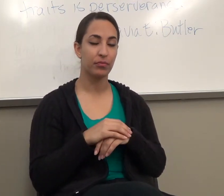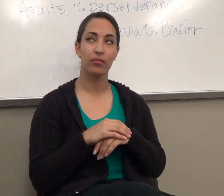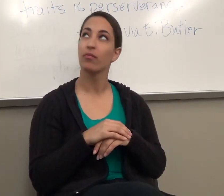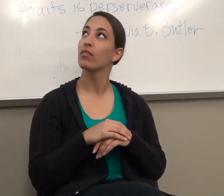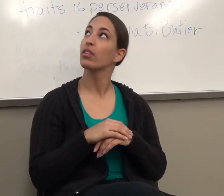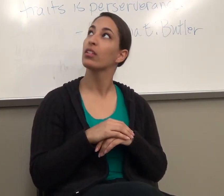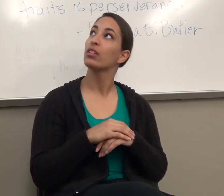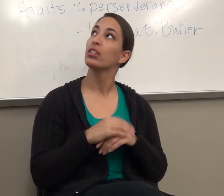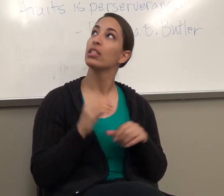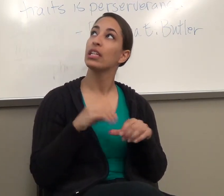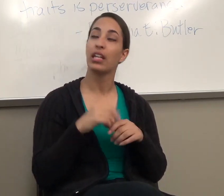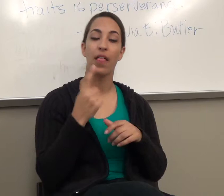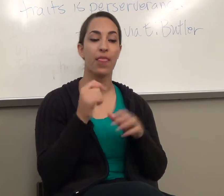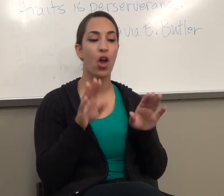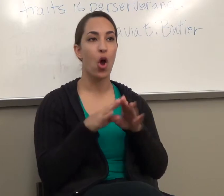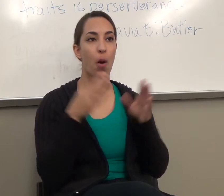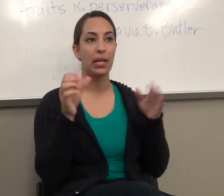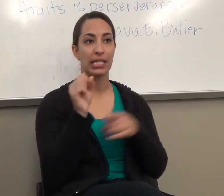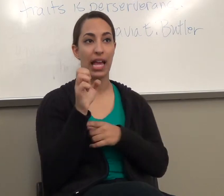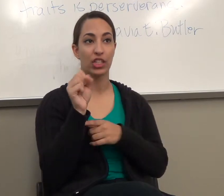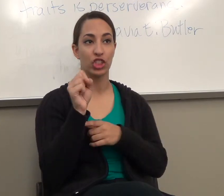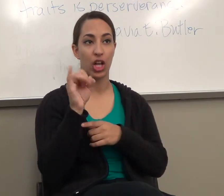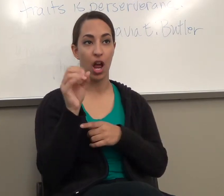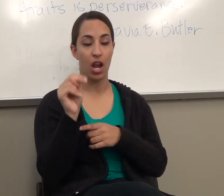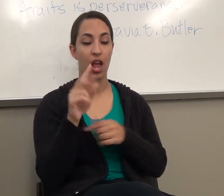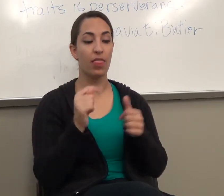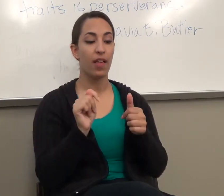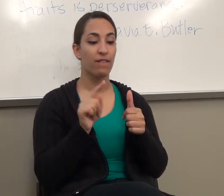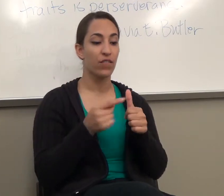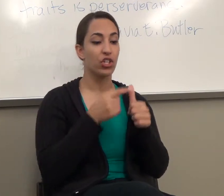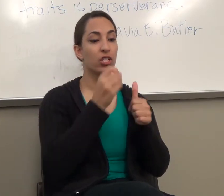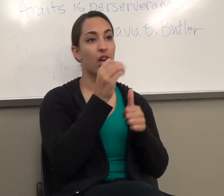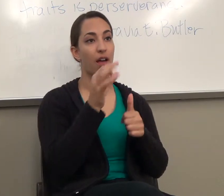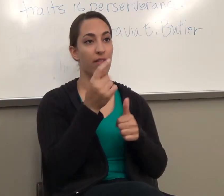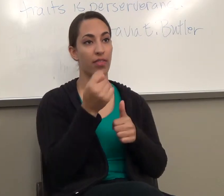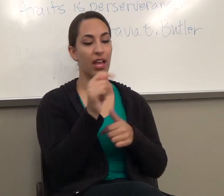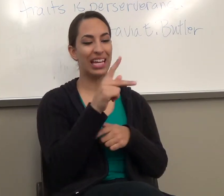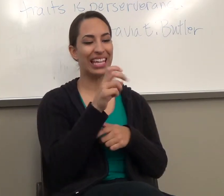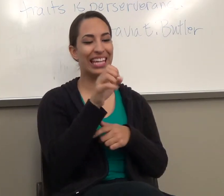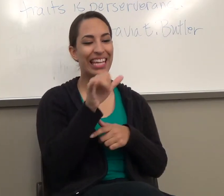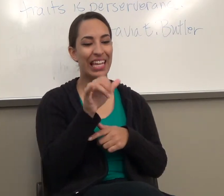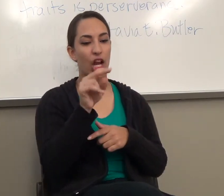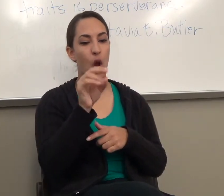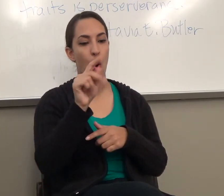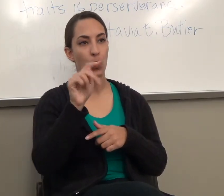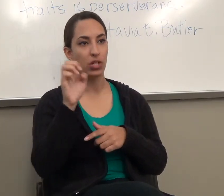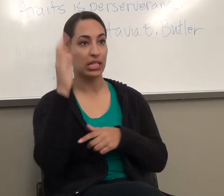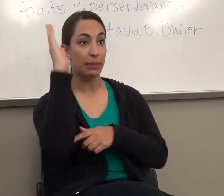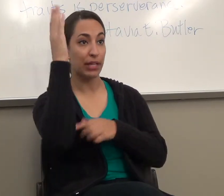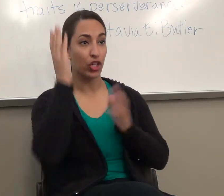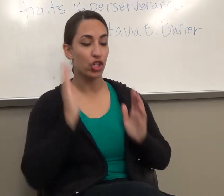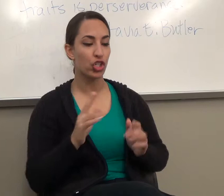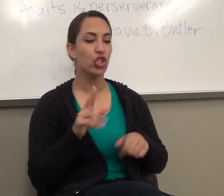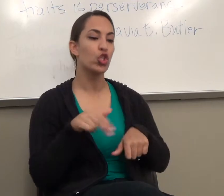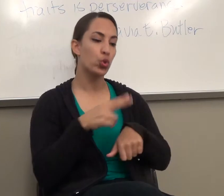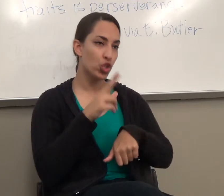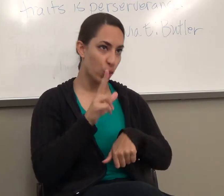first of the keynote speakers usually welcome the guests. Now remember up here, this